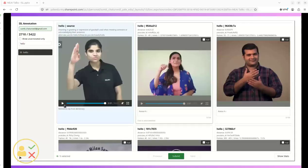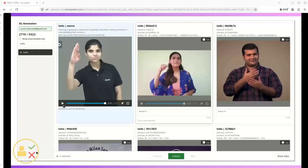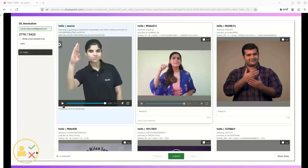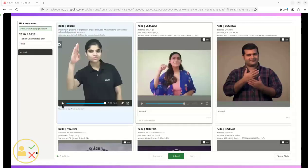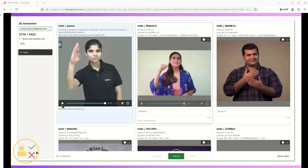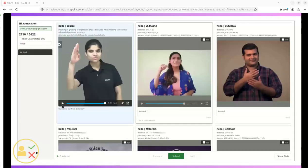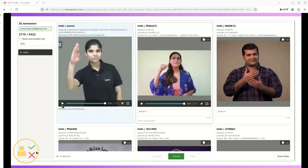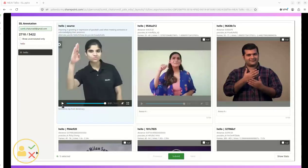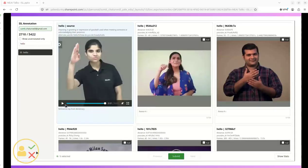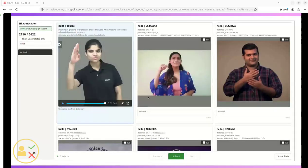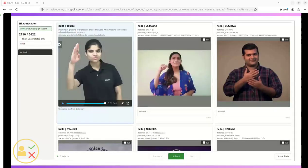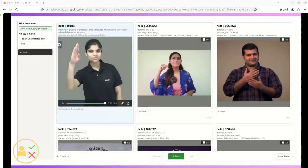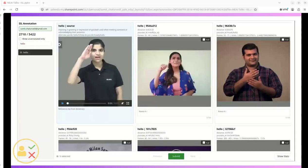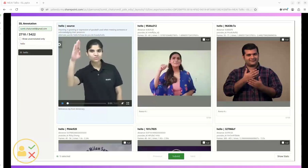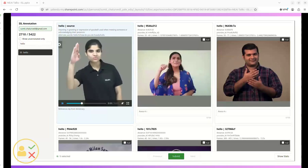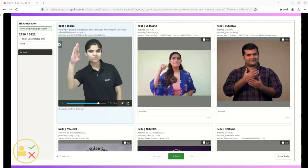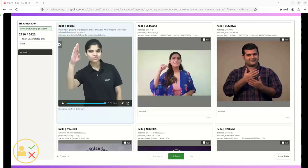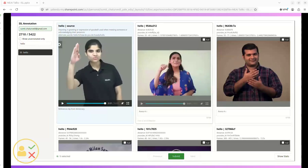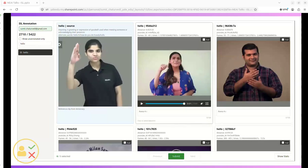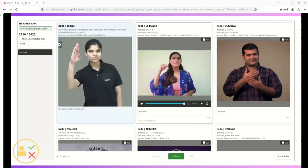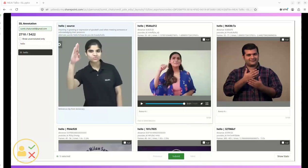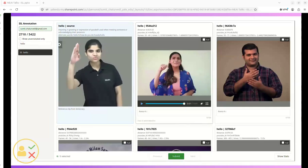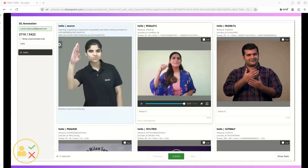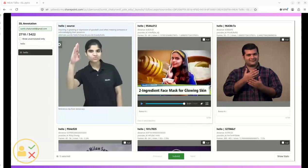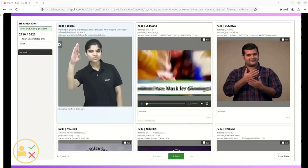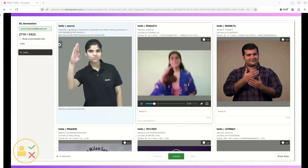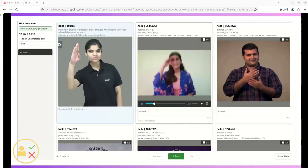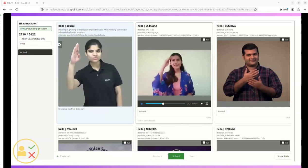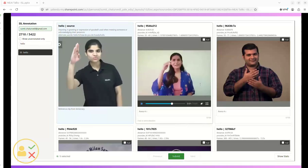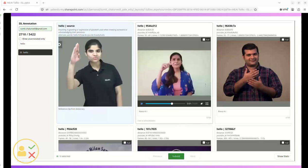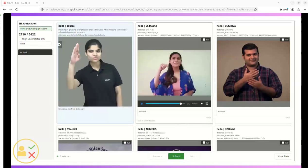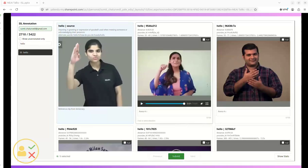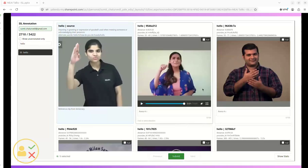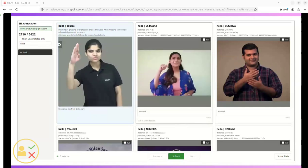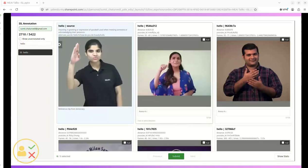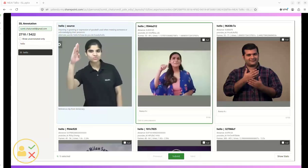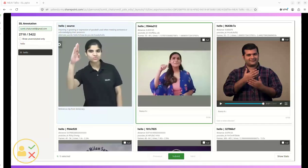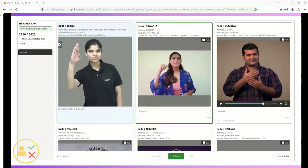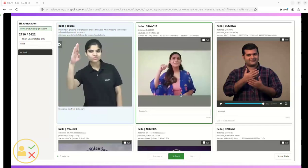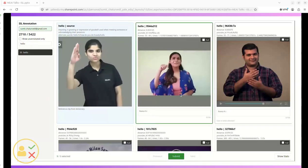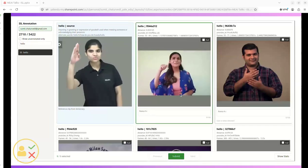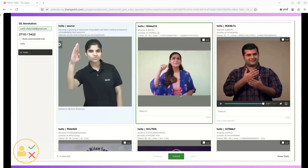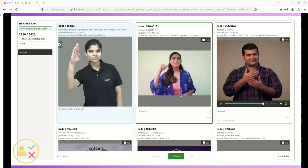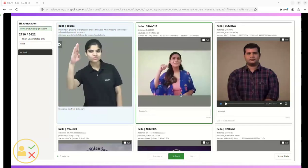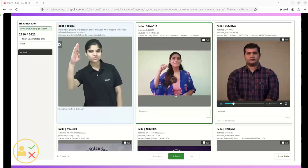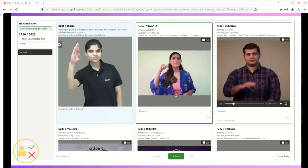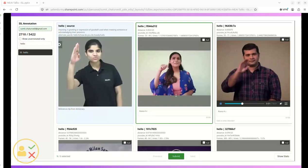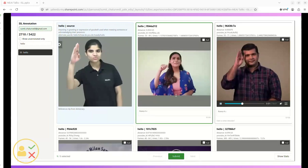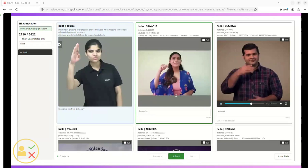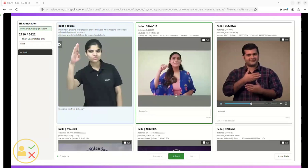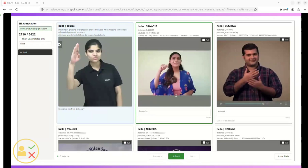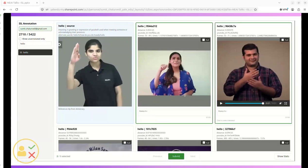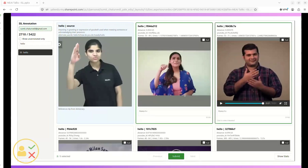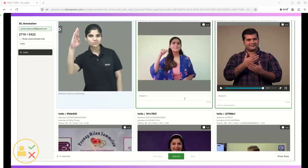This is our labeling interface. The annotator sees the candidate detections for a word, again continuing the example, we